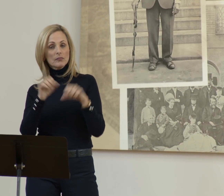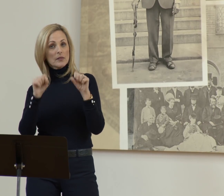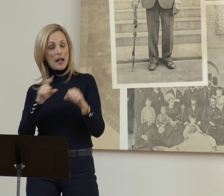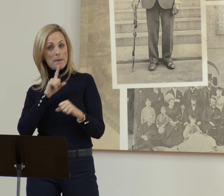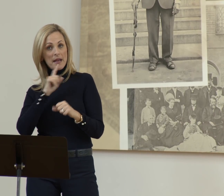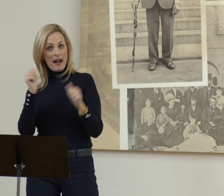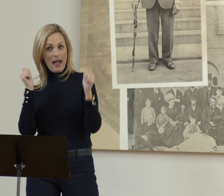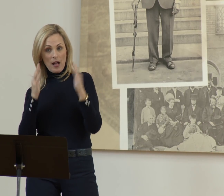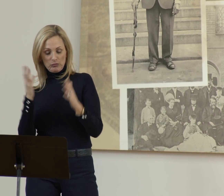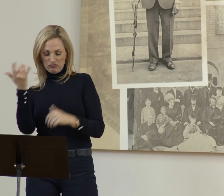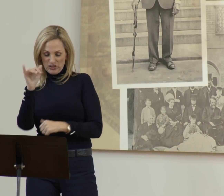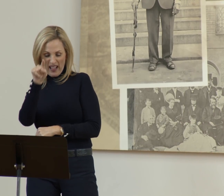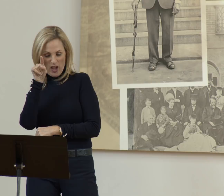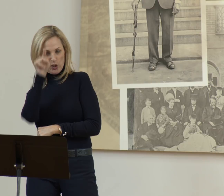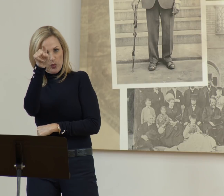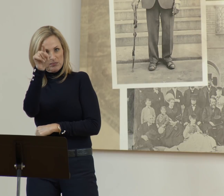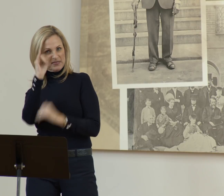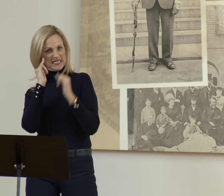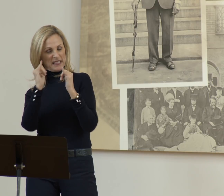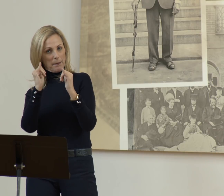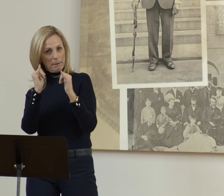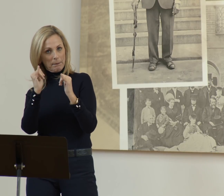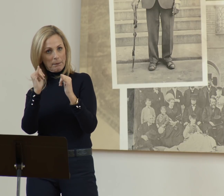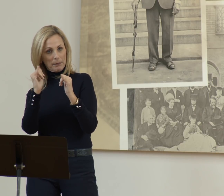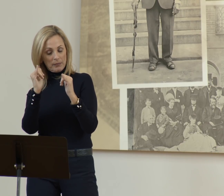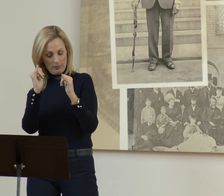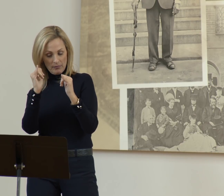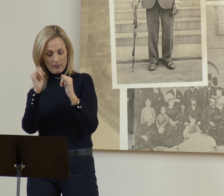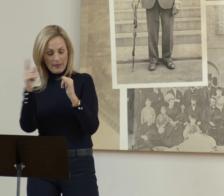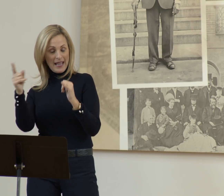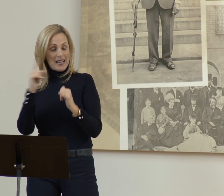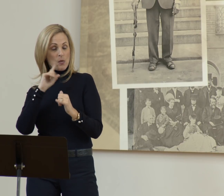him, "Can I be an actor just like you?"